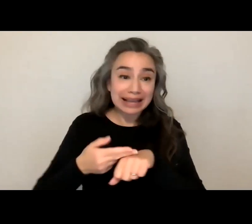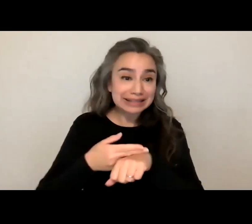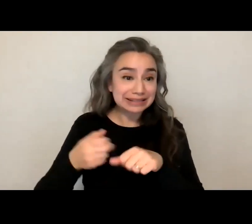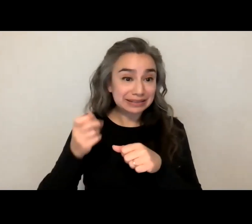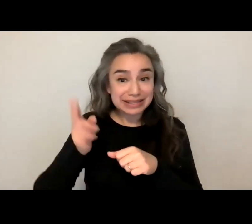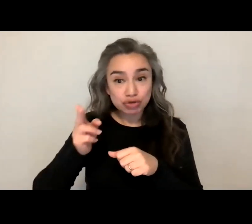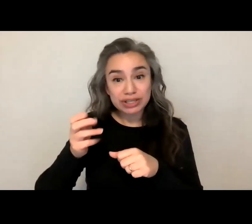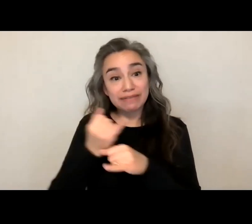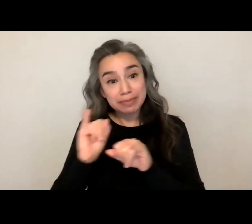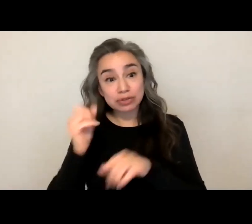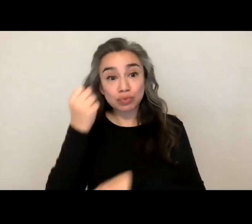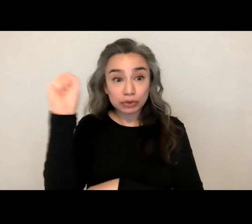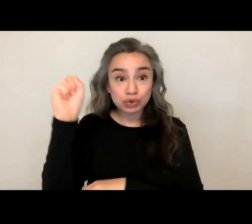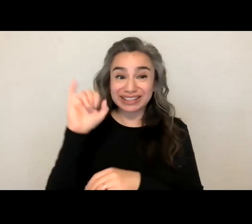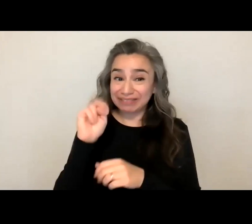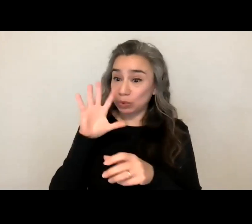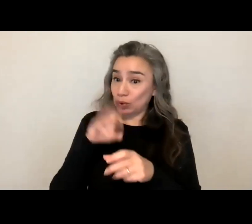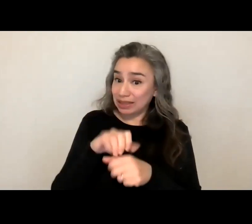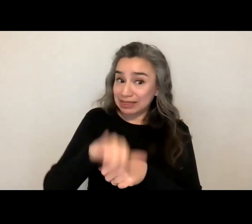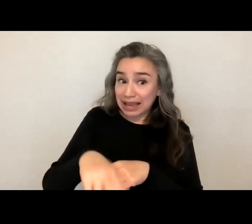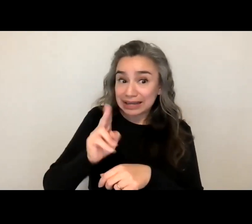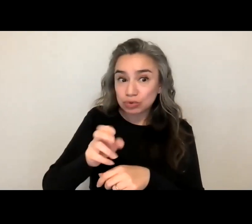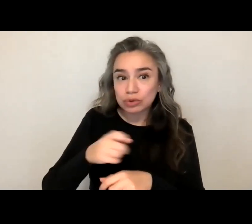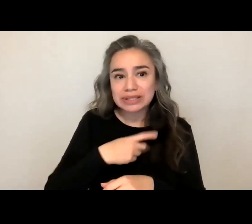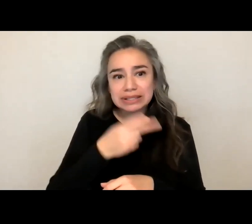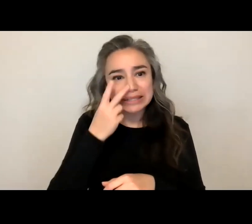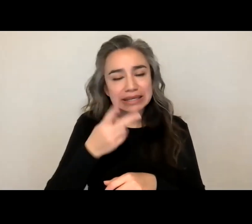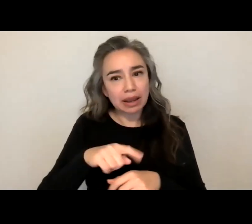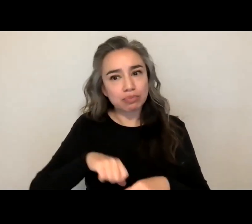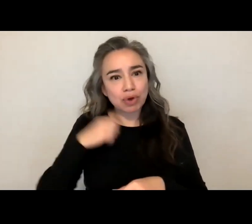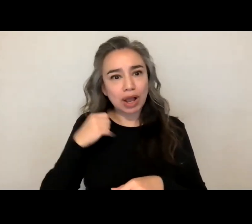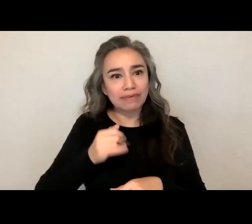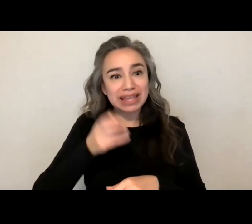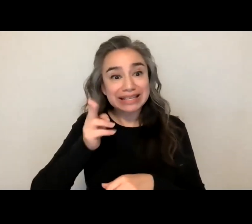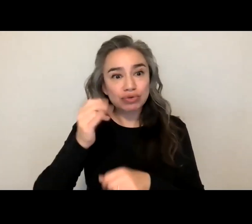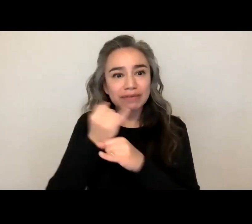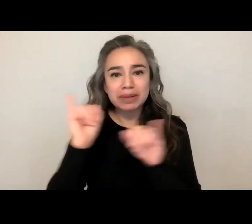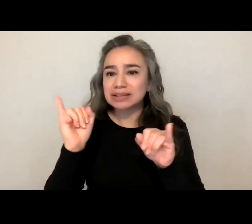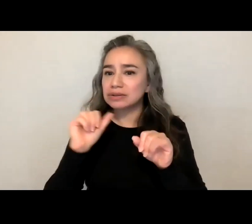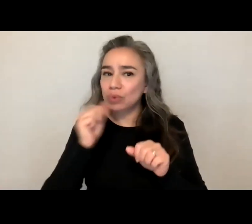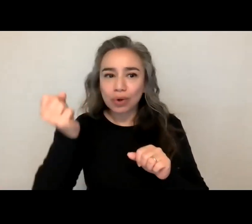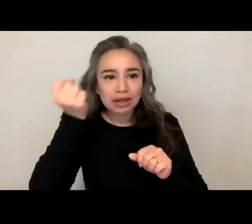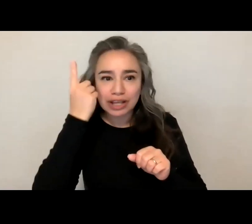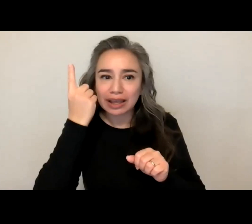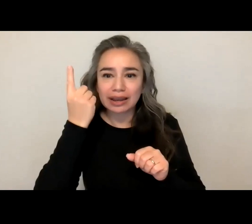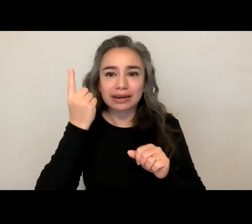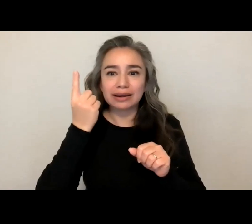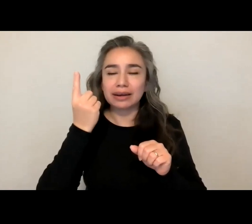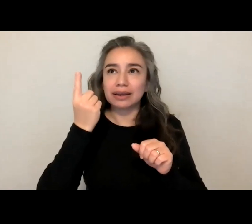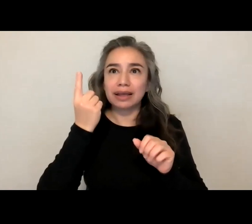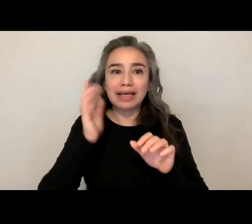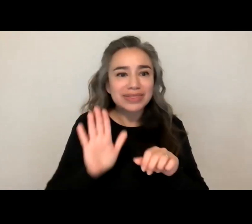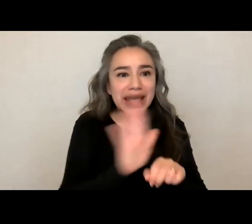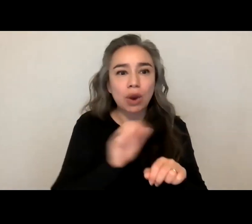yet even there, the same intellectuals who are so proud of our history of independence, they don't understand that their own stance, their own